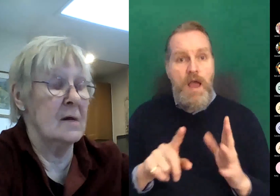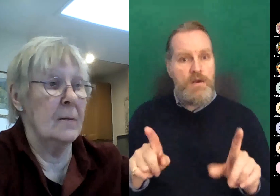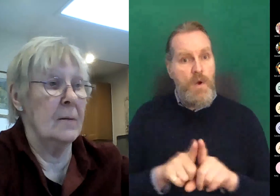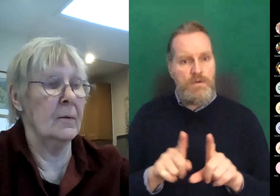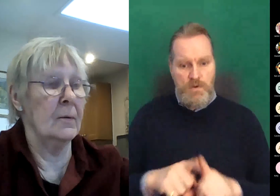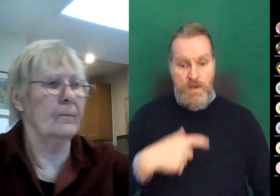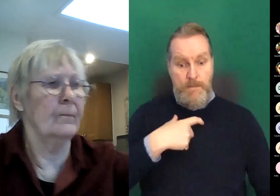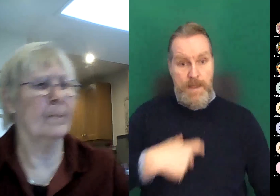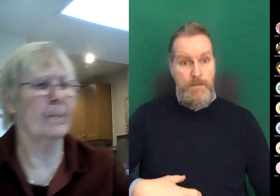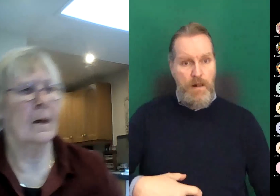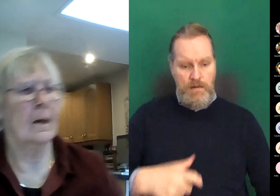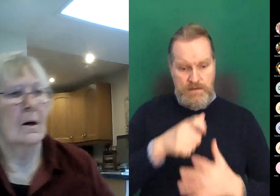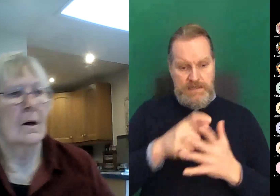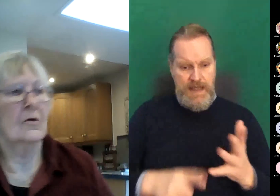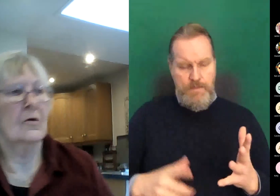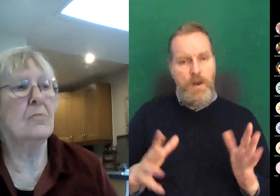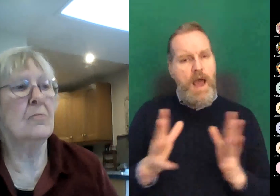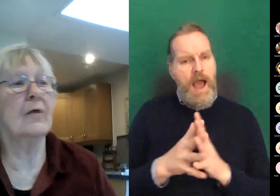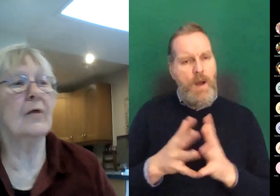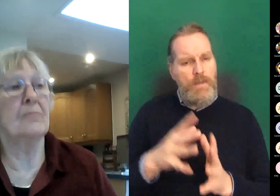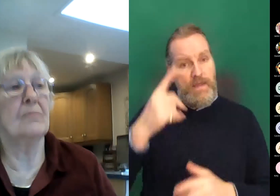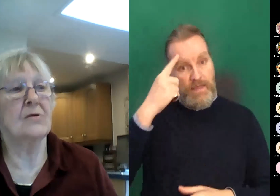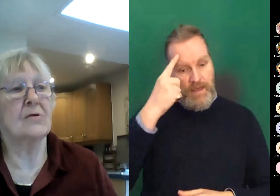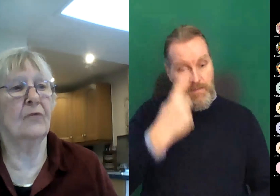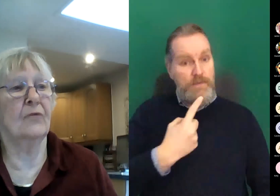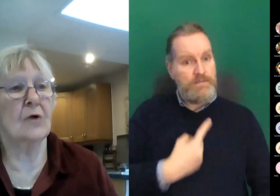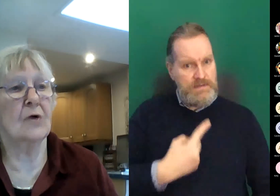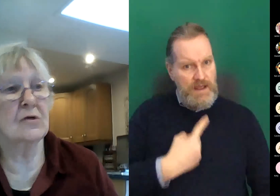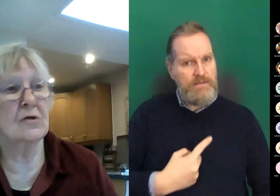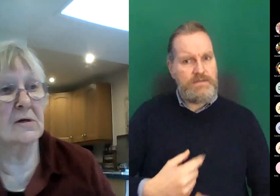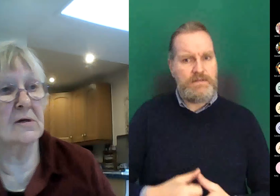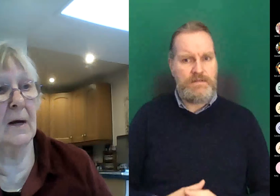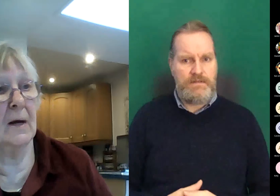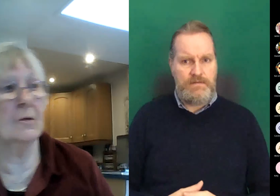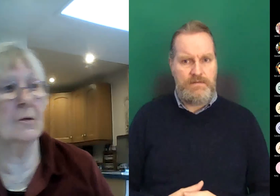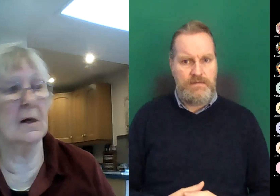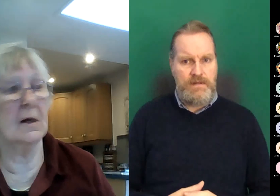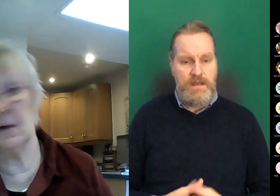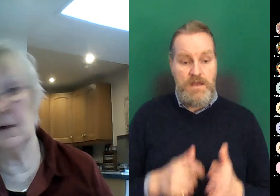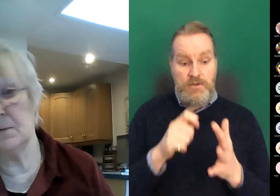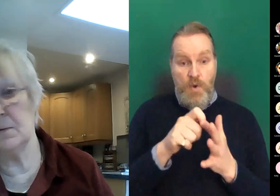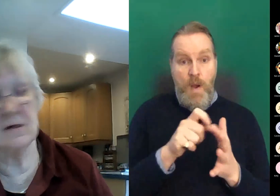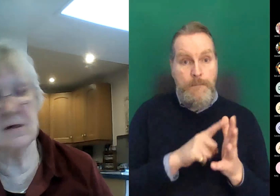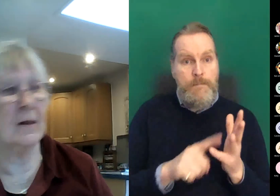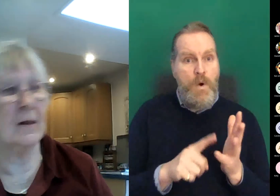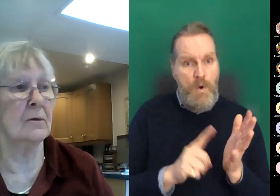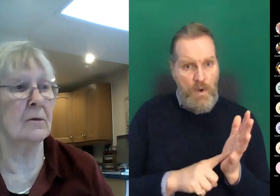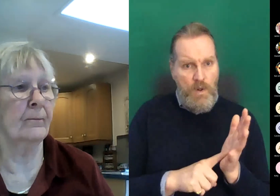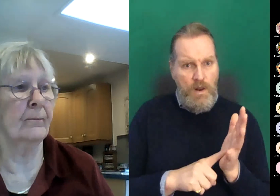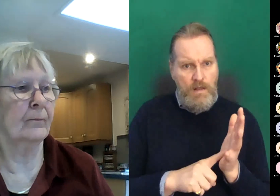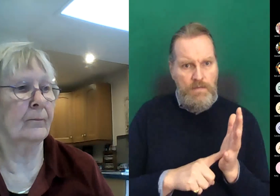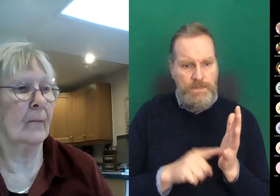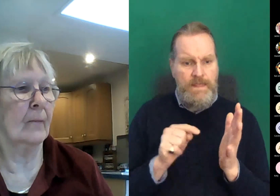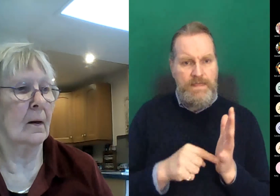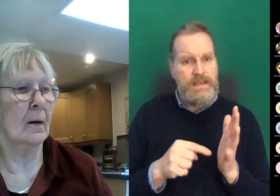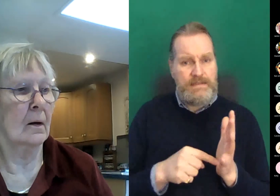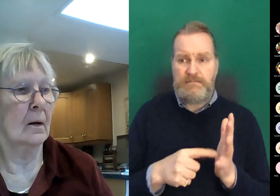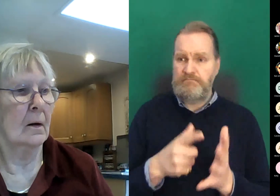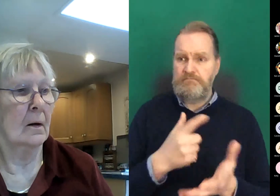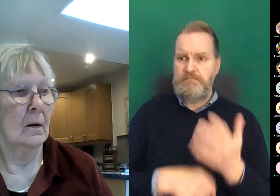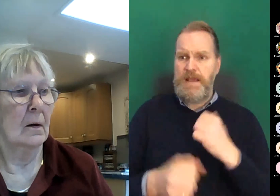by disabled people. So removing this mask of false consciousness became the key to emancipation.